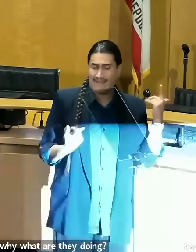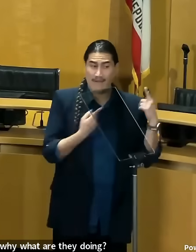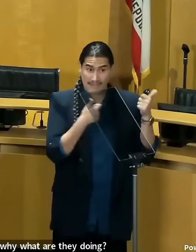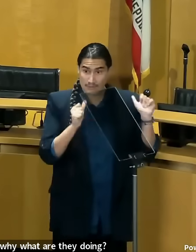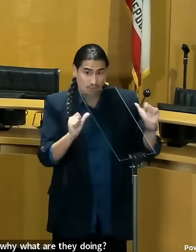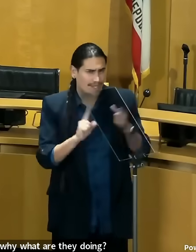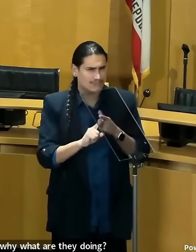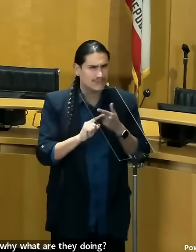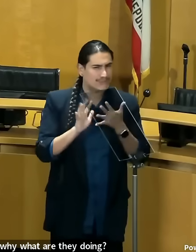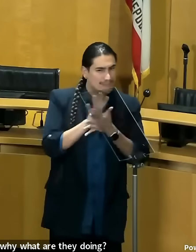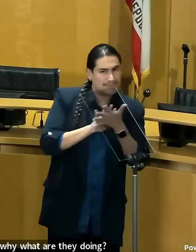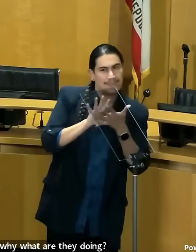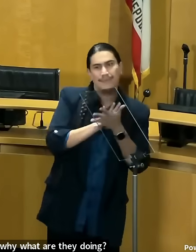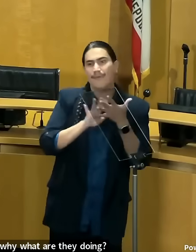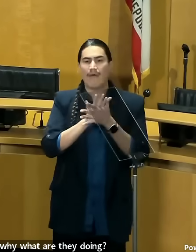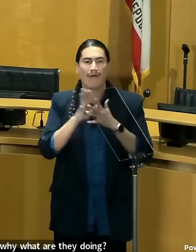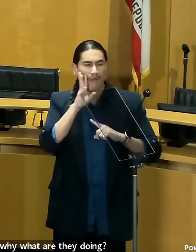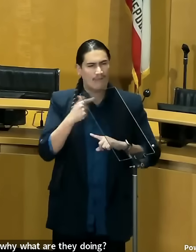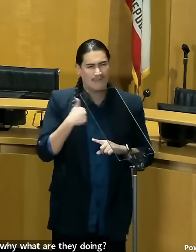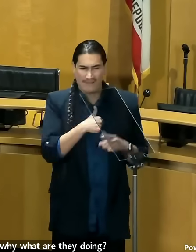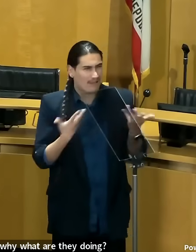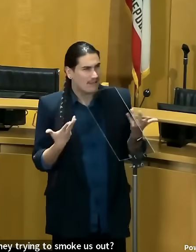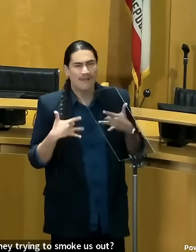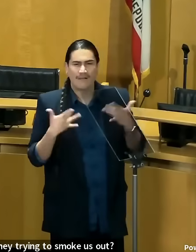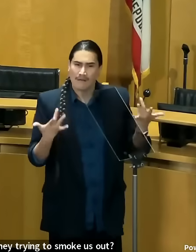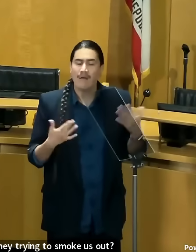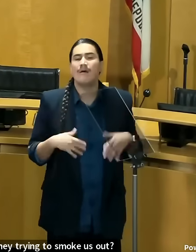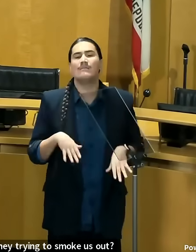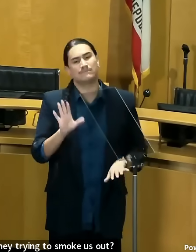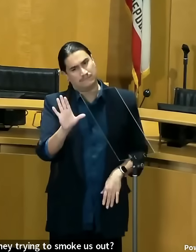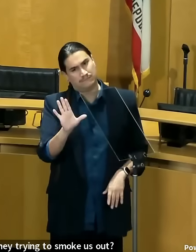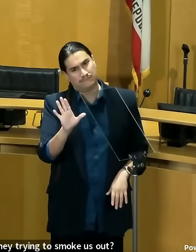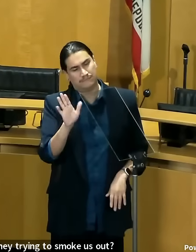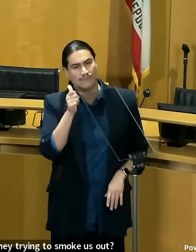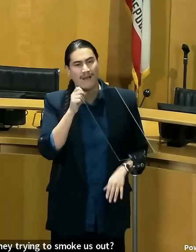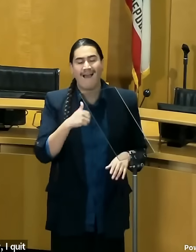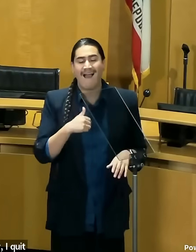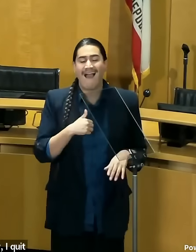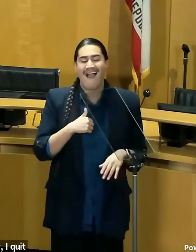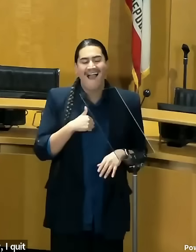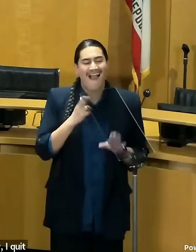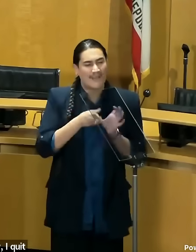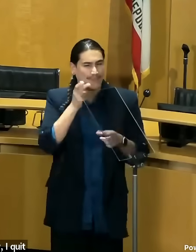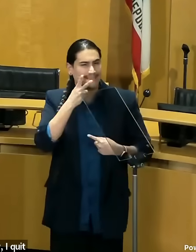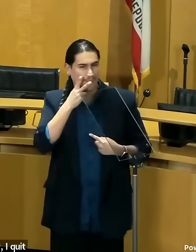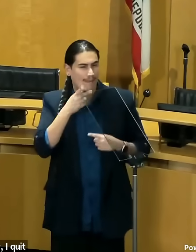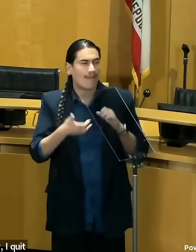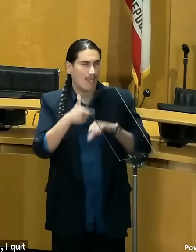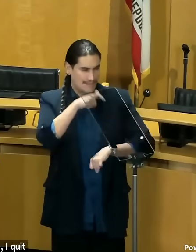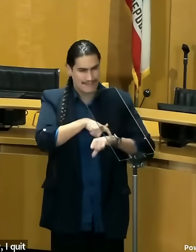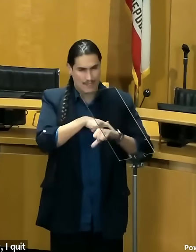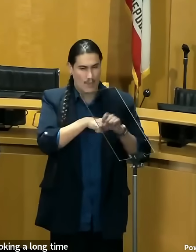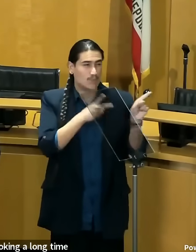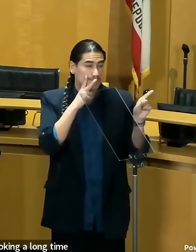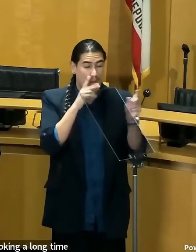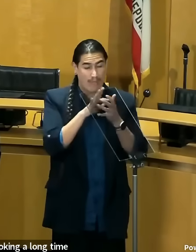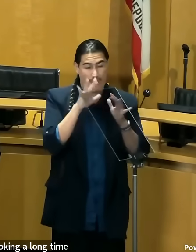to smoke us out? Well, honey, I quit smoking a long time